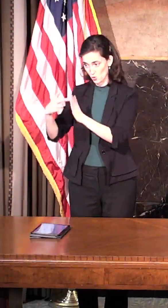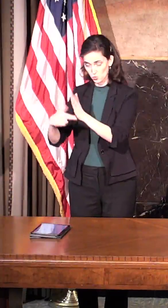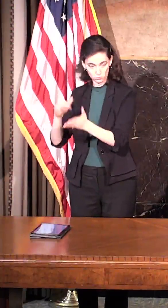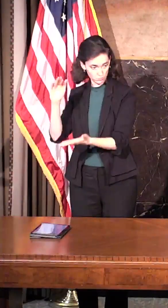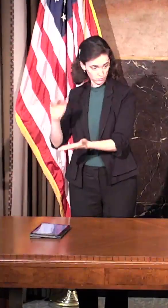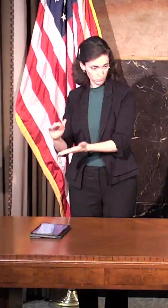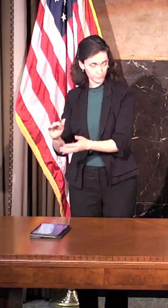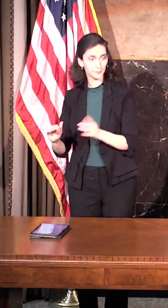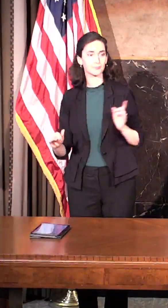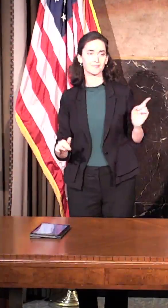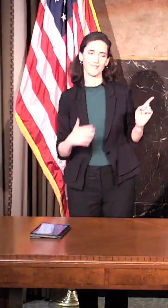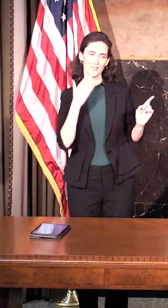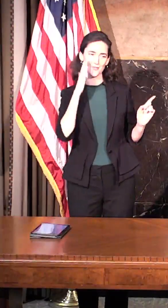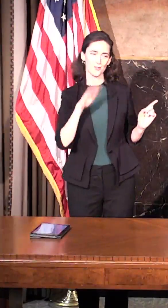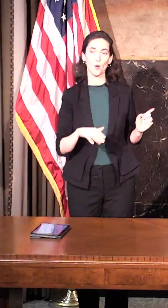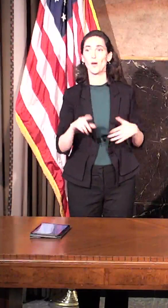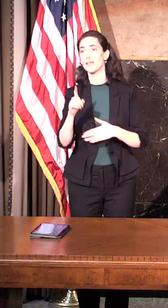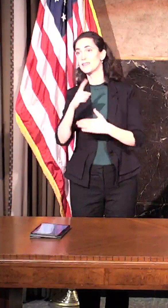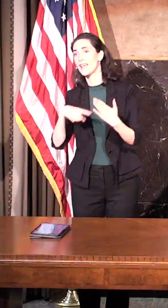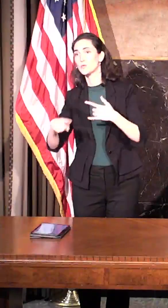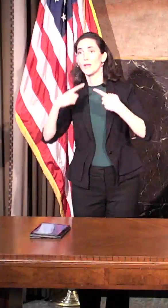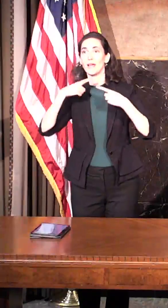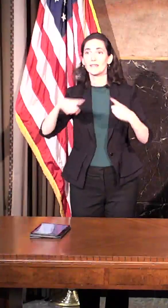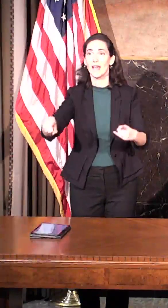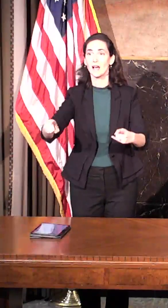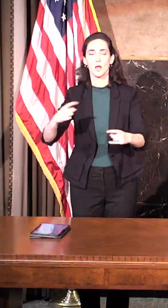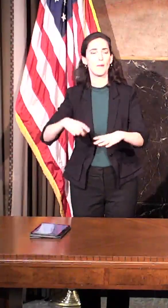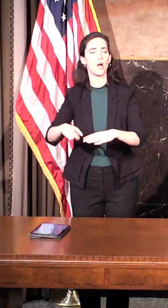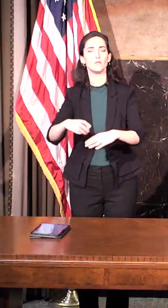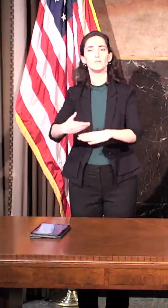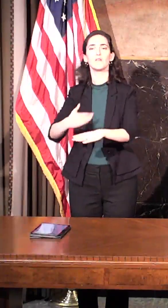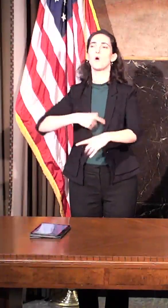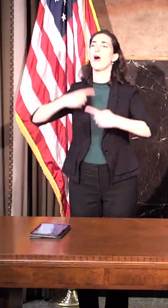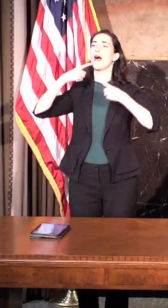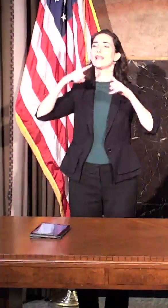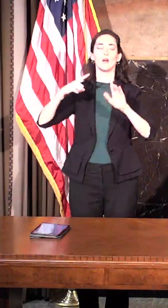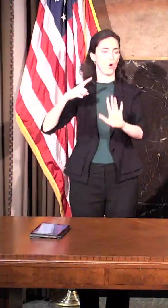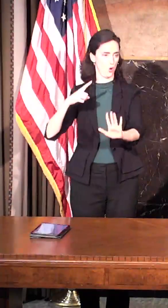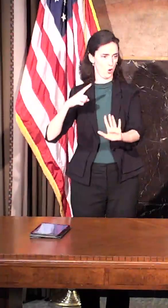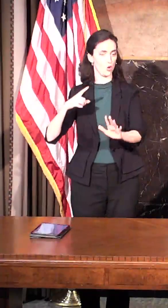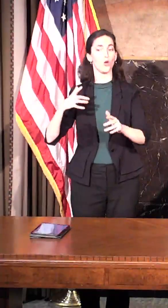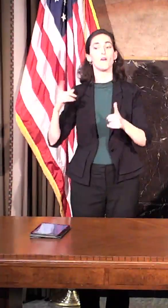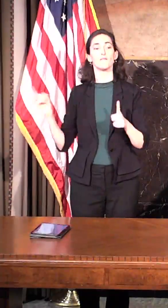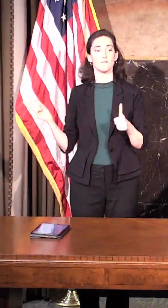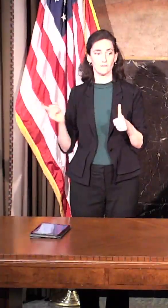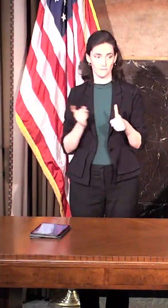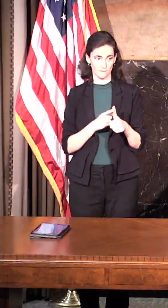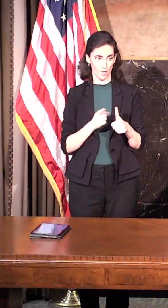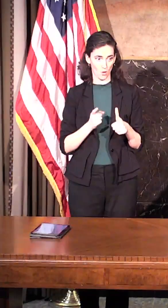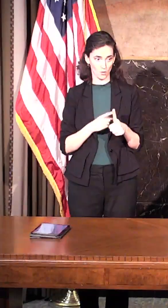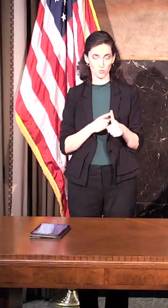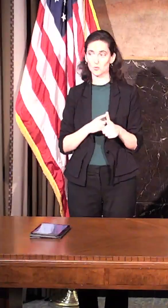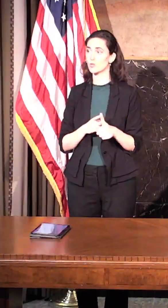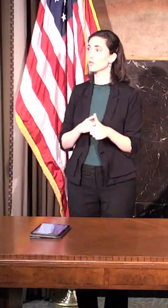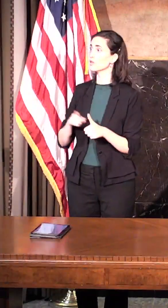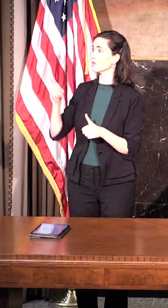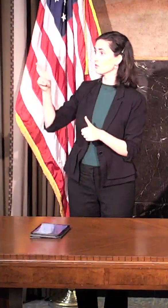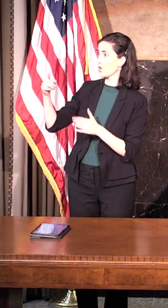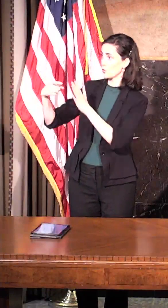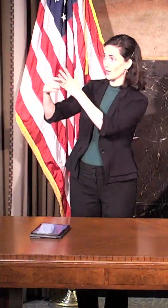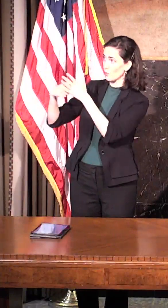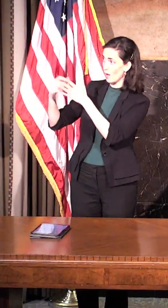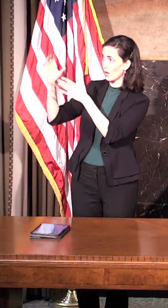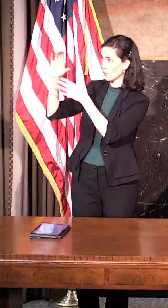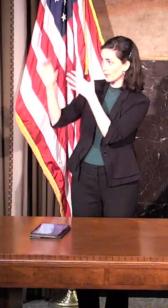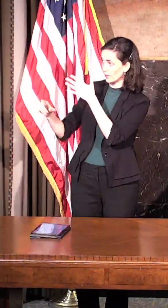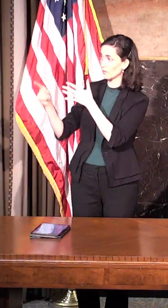I don't make announcements about what the next proclamation looks like until after I have the benefit of a gating criteria meeting and